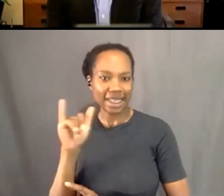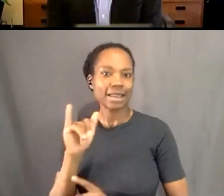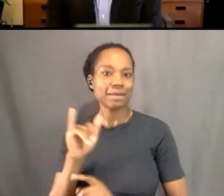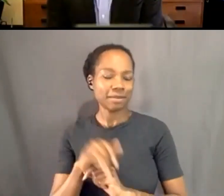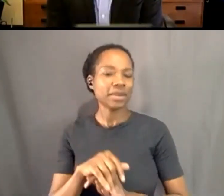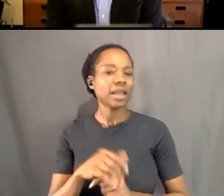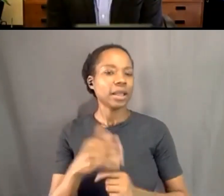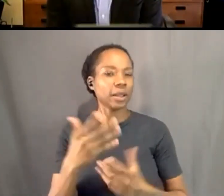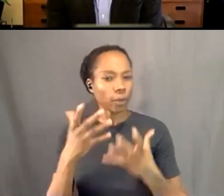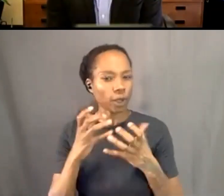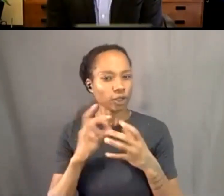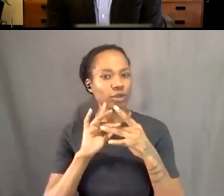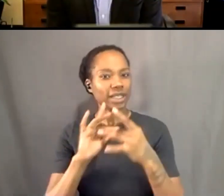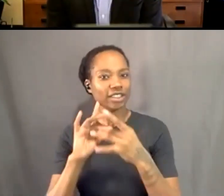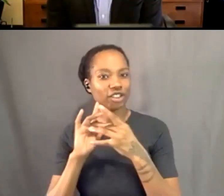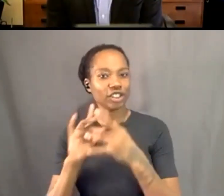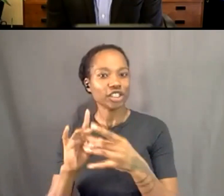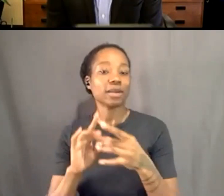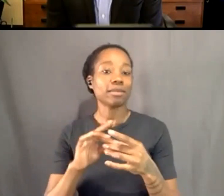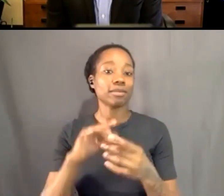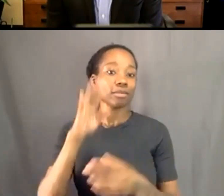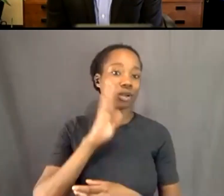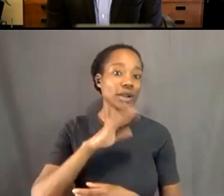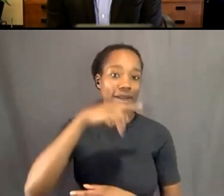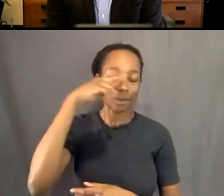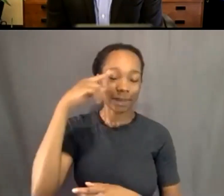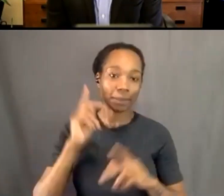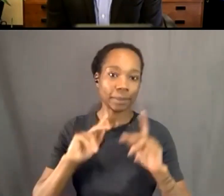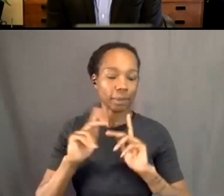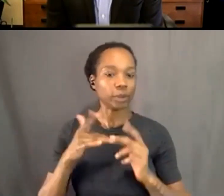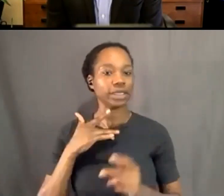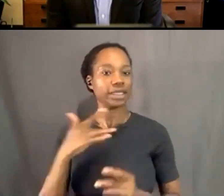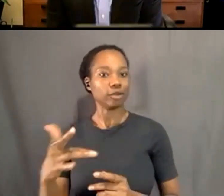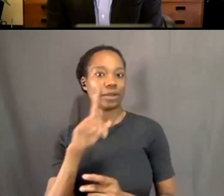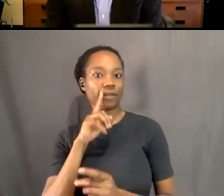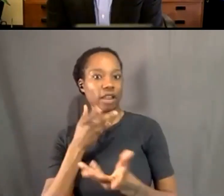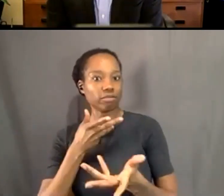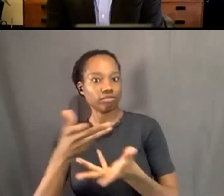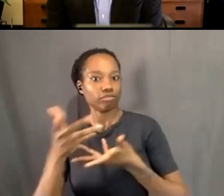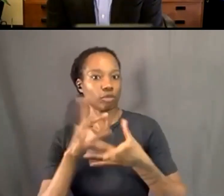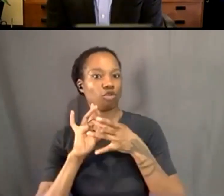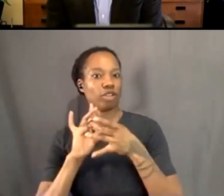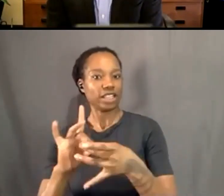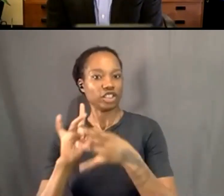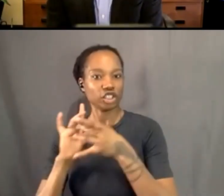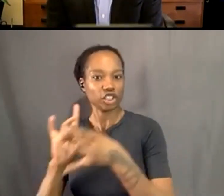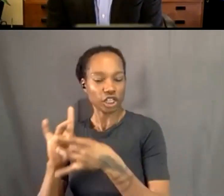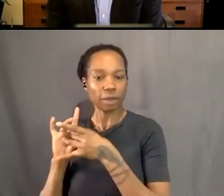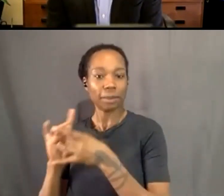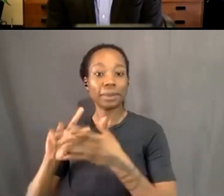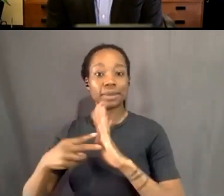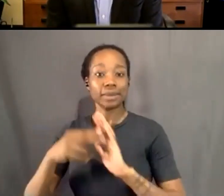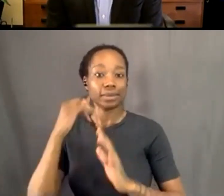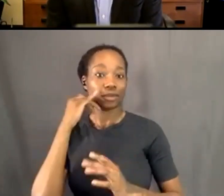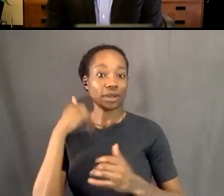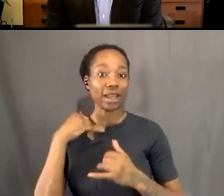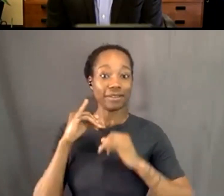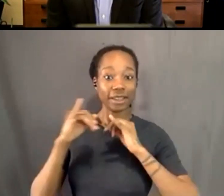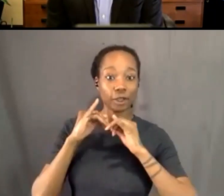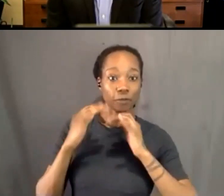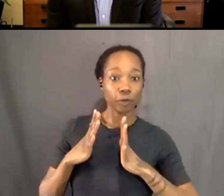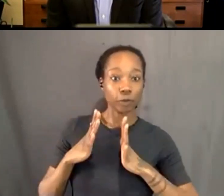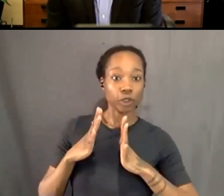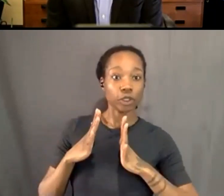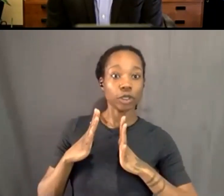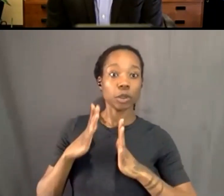these interviews done by people that look like them, that are from their community, that have an understanding